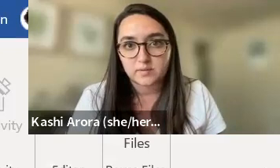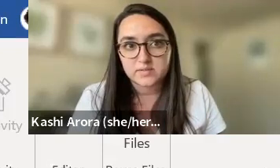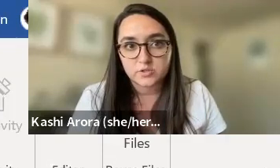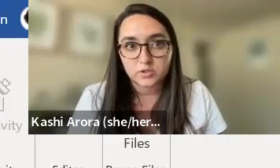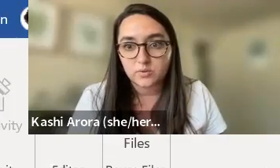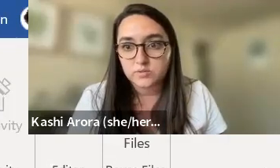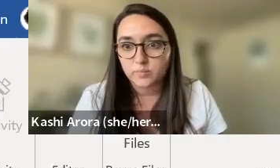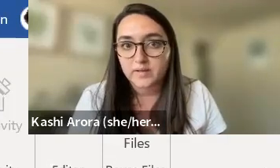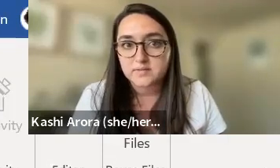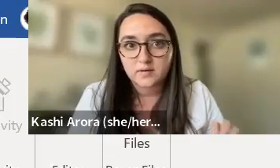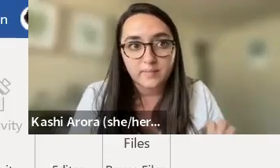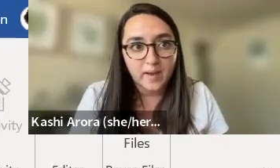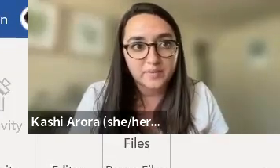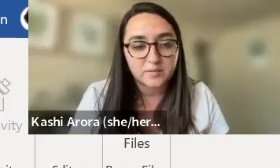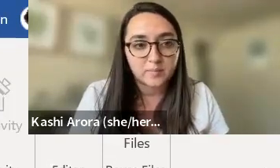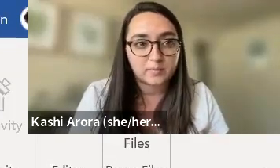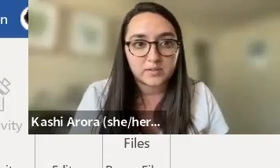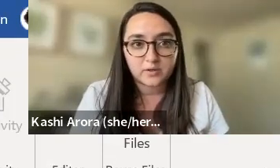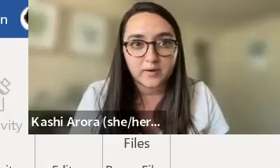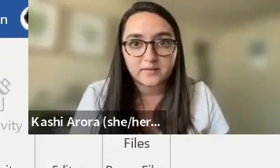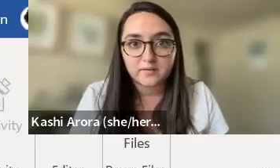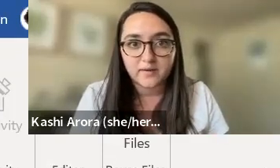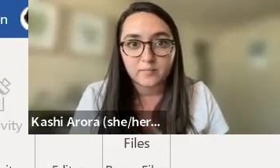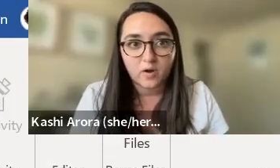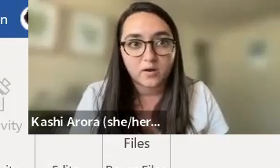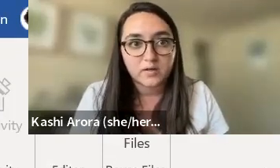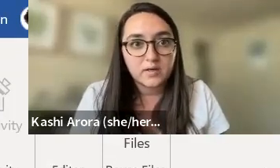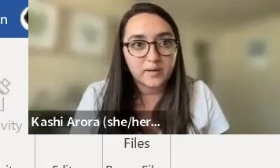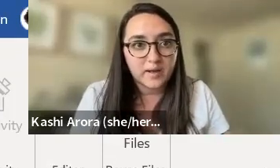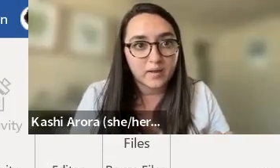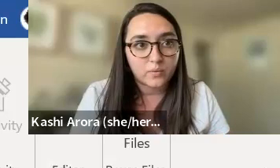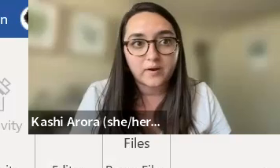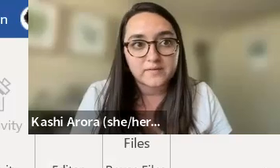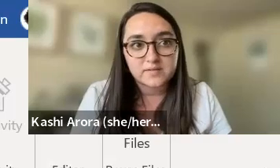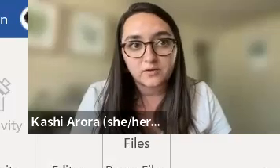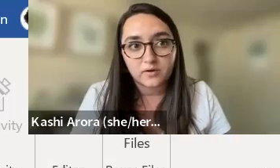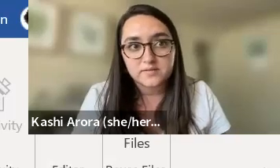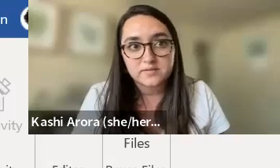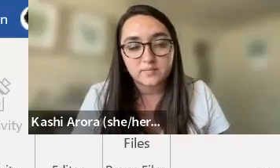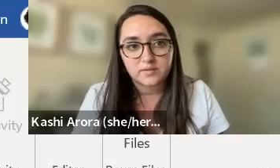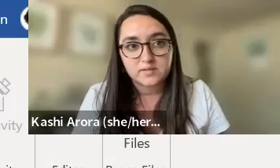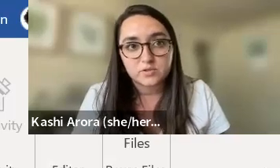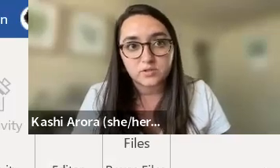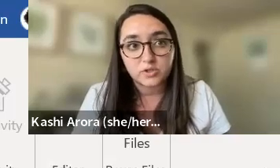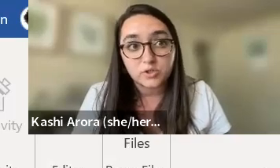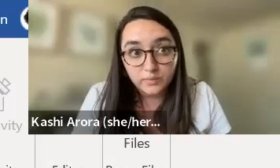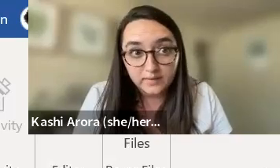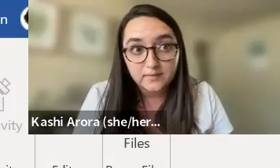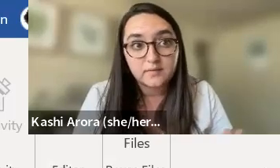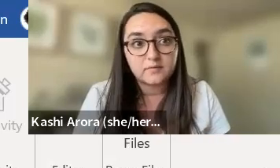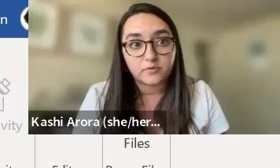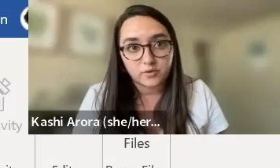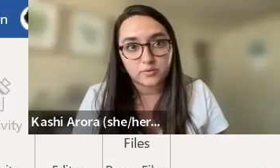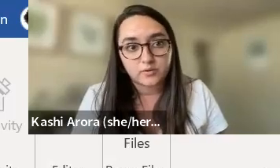crisis stabilization units or beds. I'm happy to be publicly corrected if I am wrong, but I am not aware of a single crisis stabilization